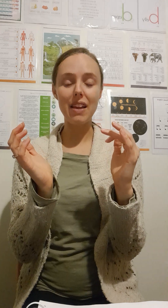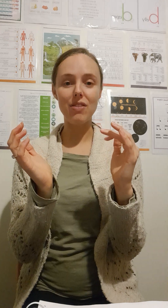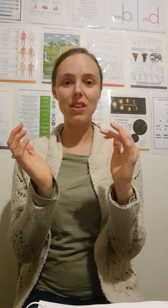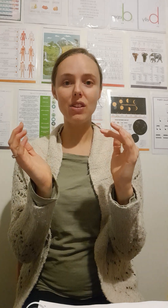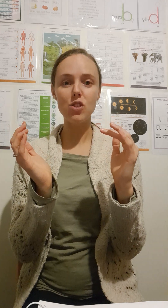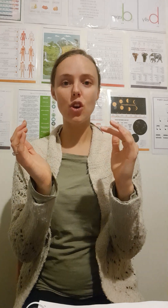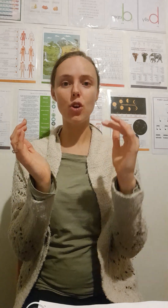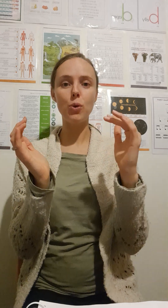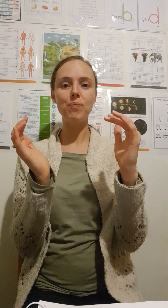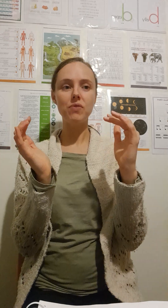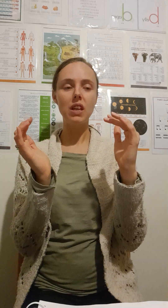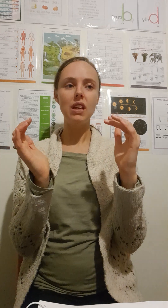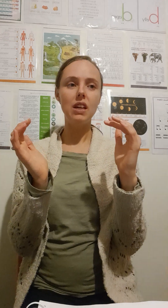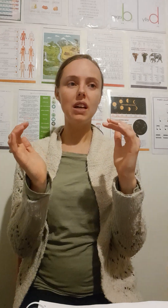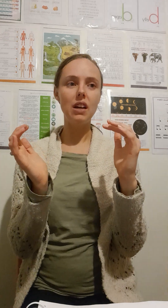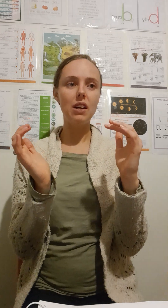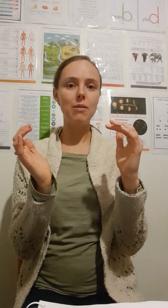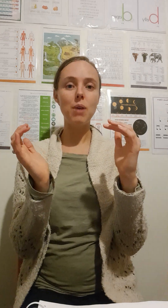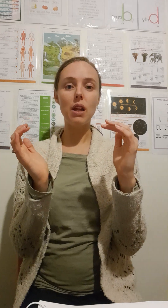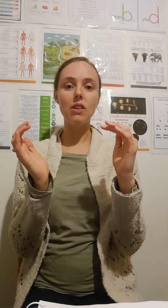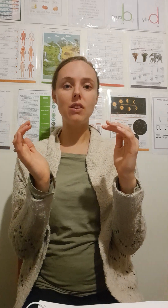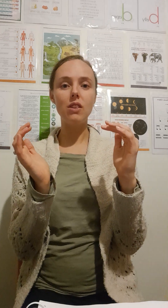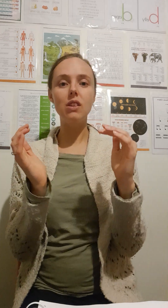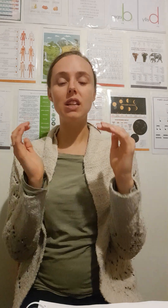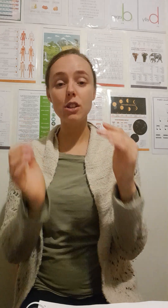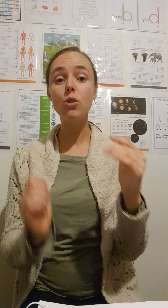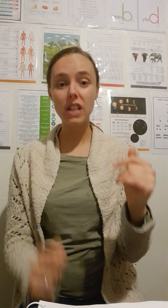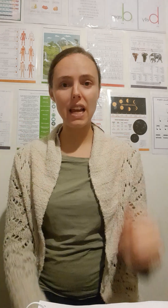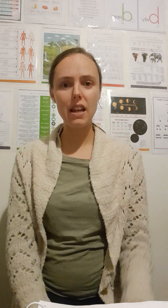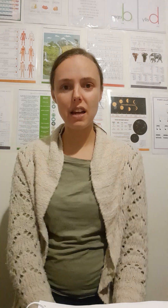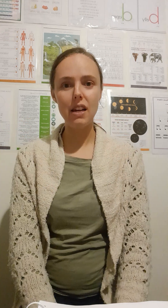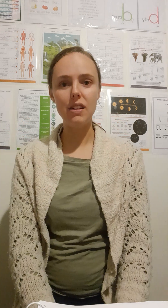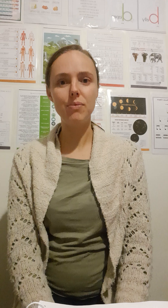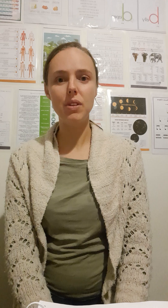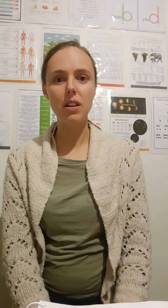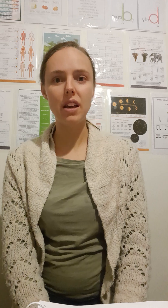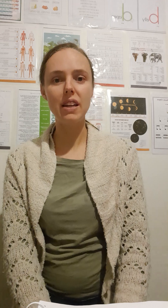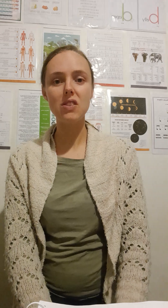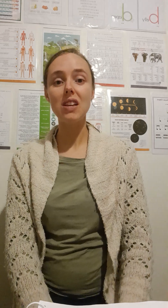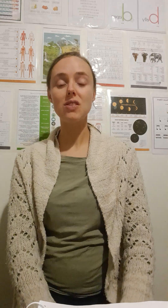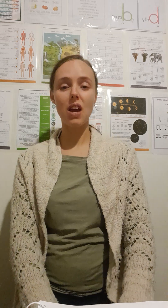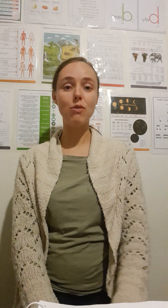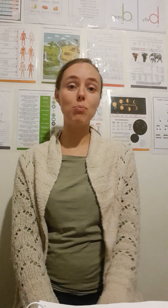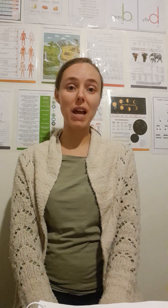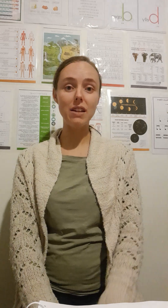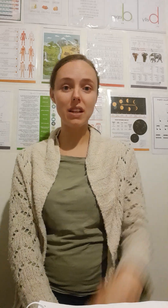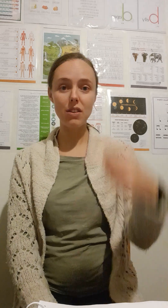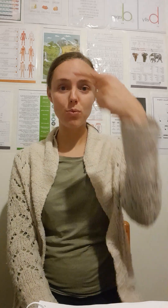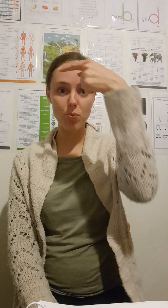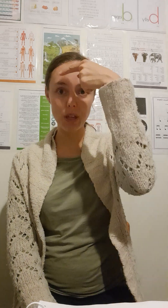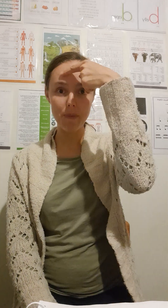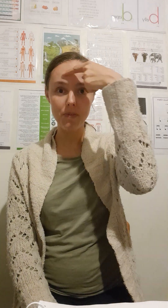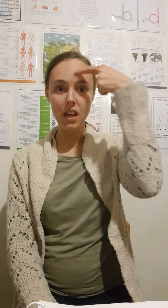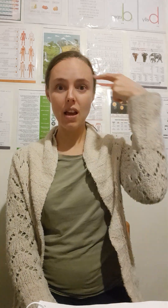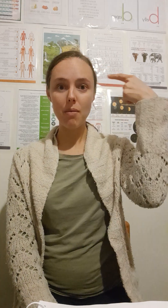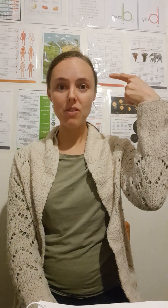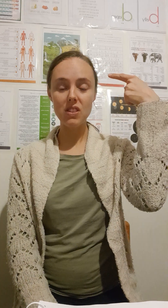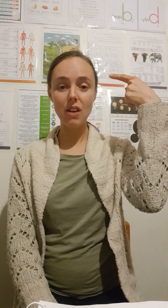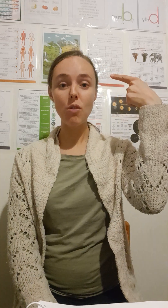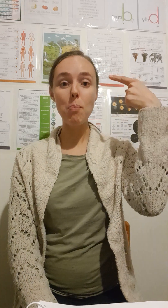Death. So the literal ASL sign for Black Death would be the sign for